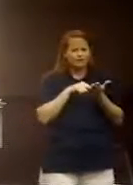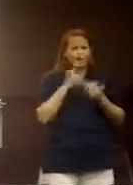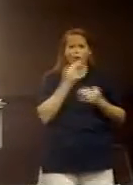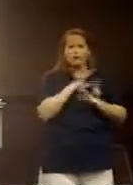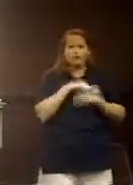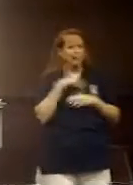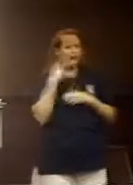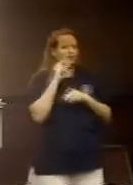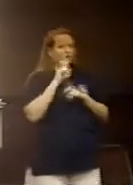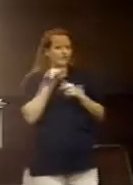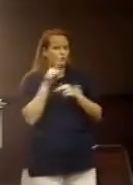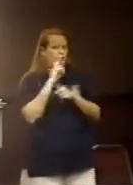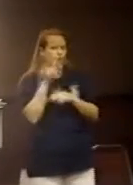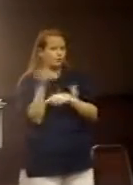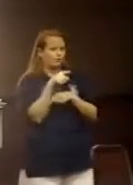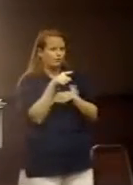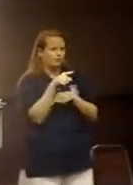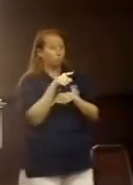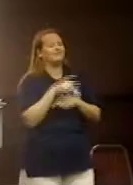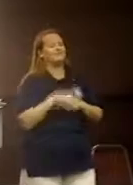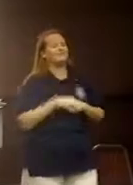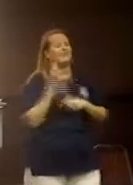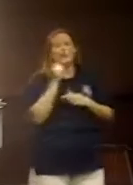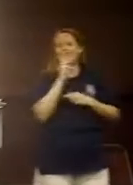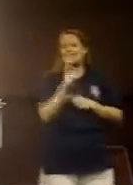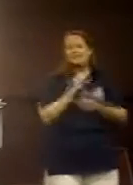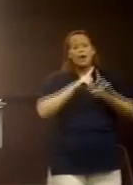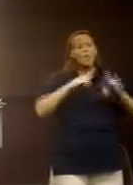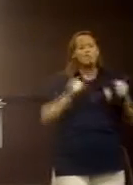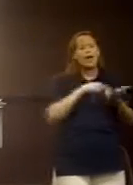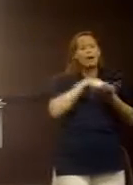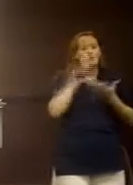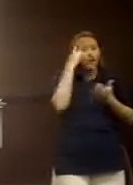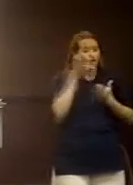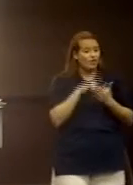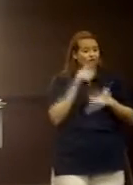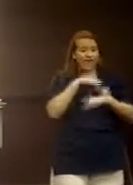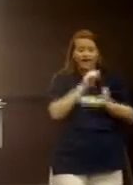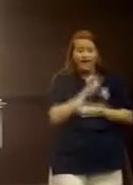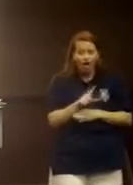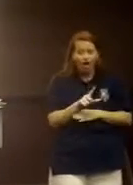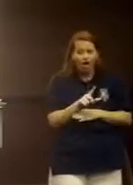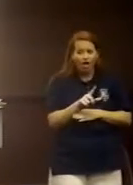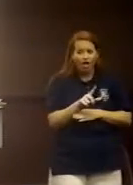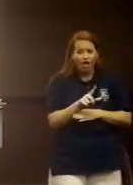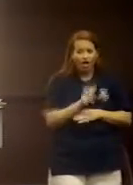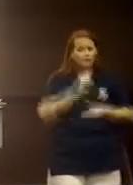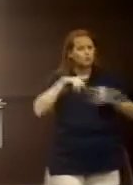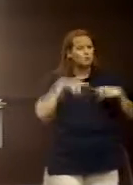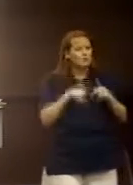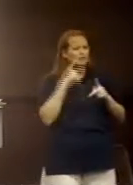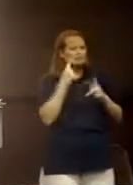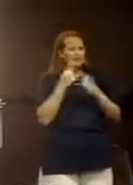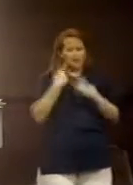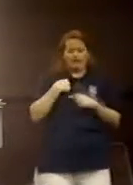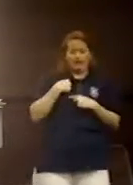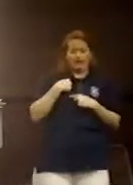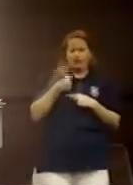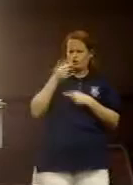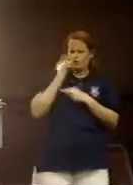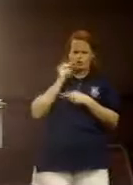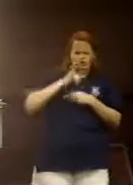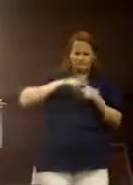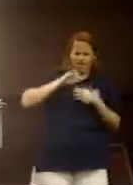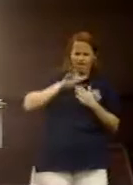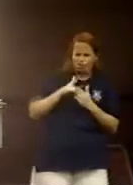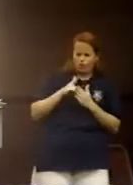not guilty of that, are you? There's no language model for that at all. When people say to me, well, you wouldn't sign